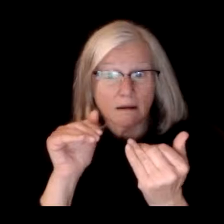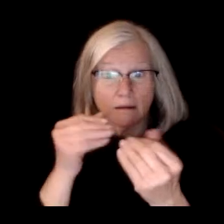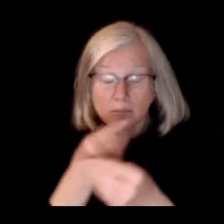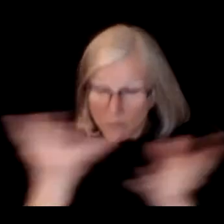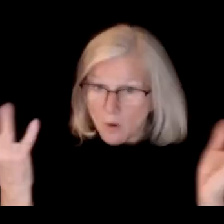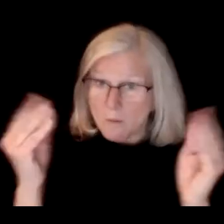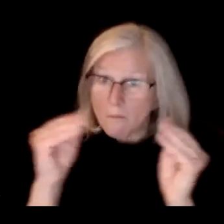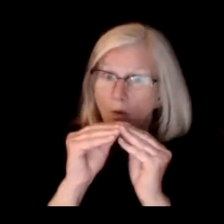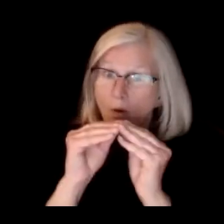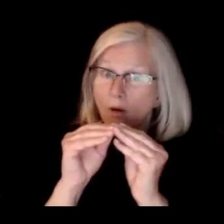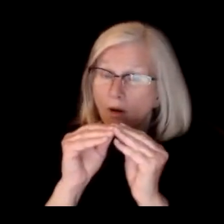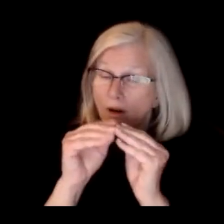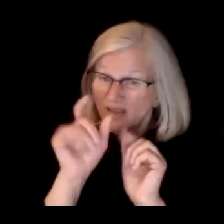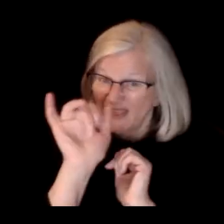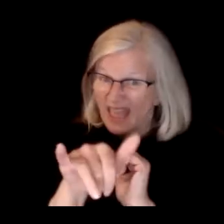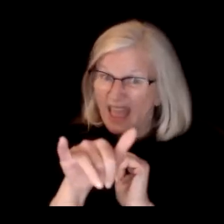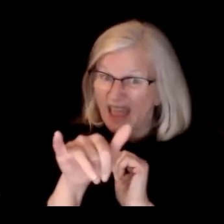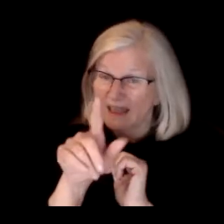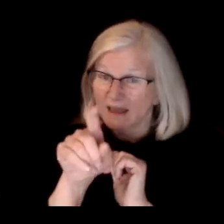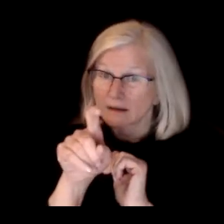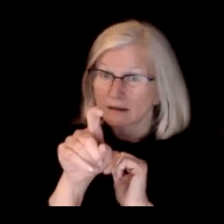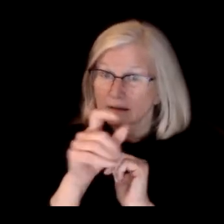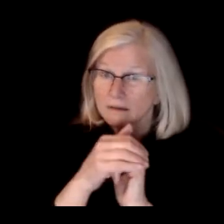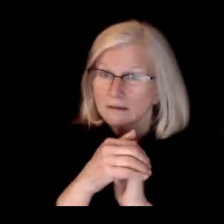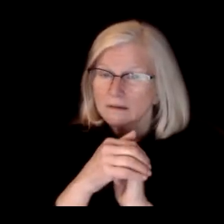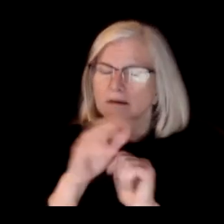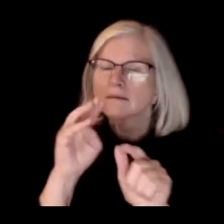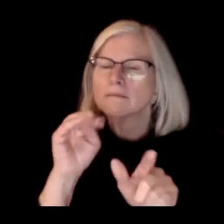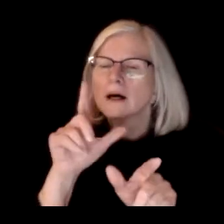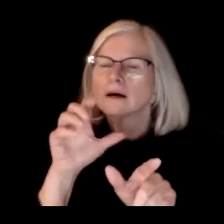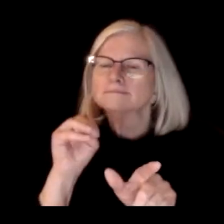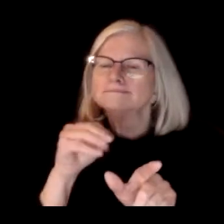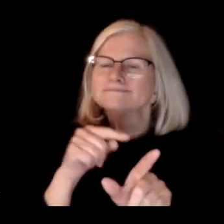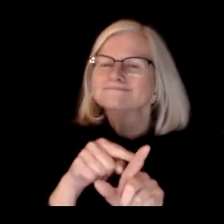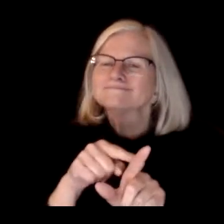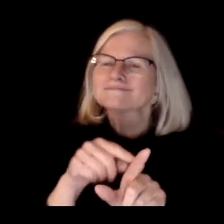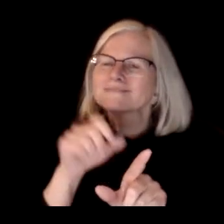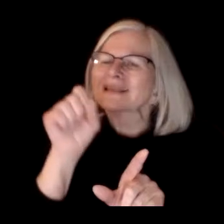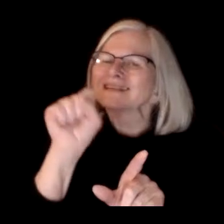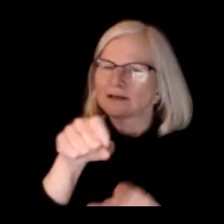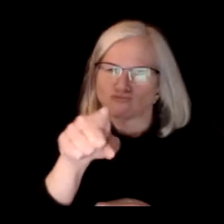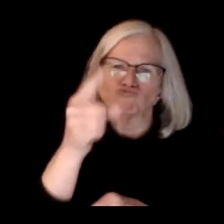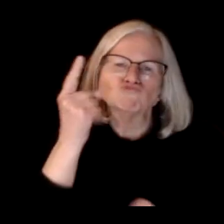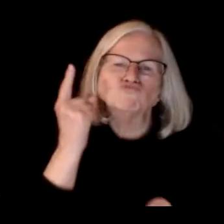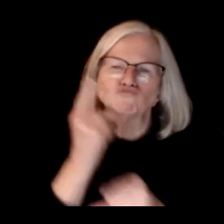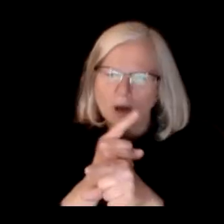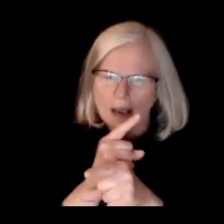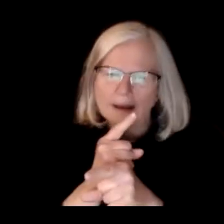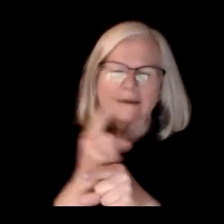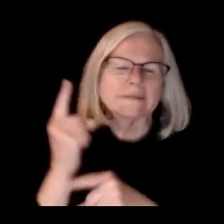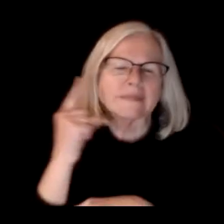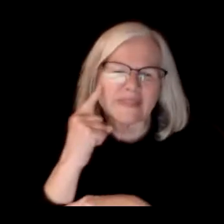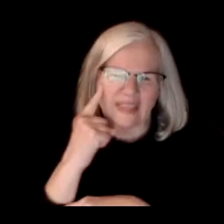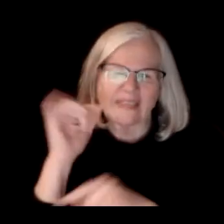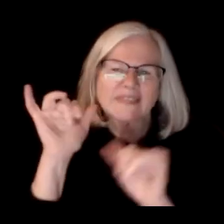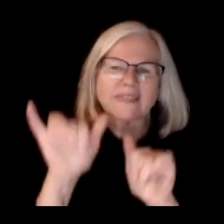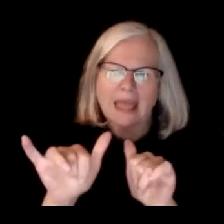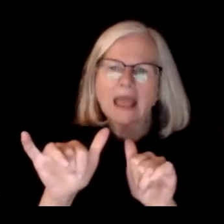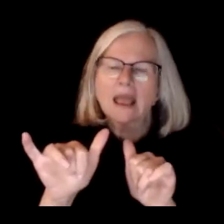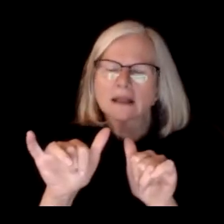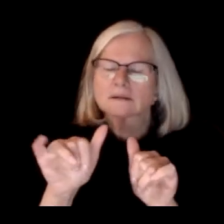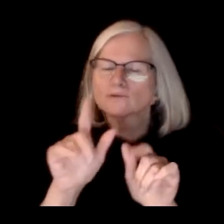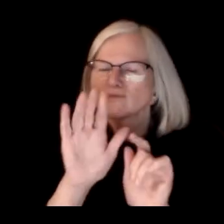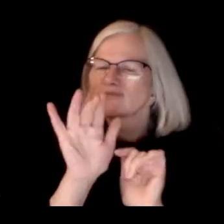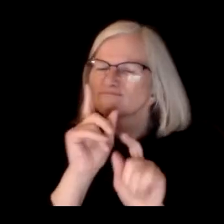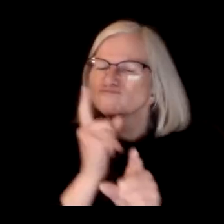Yes, I think that's exactly right. That the answer to the questions about how do you do these things simultaneously or